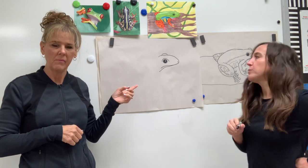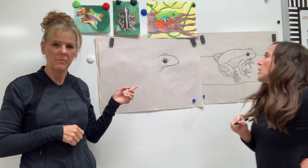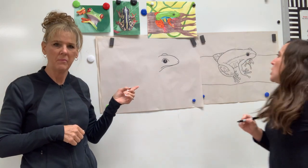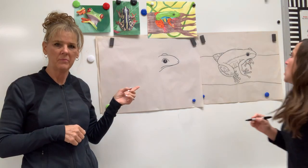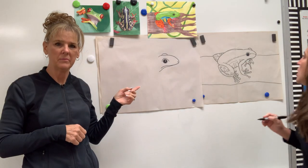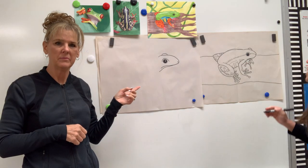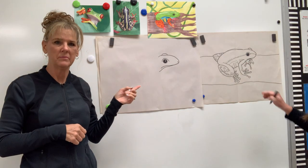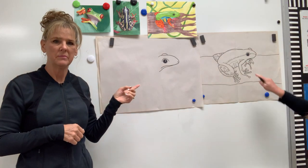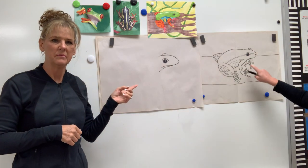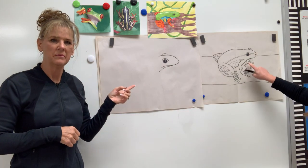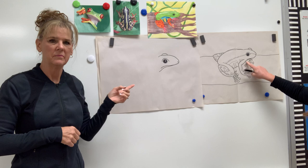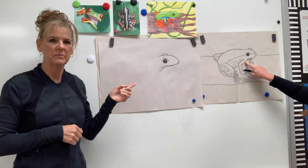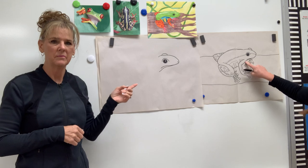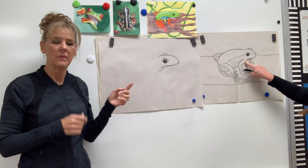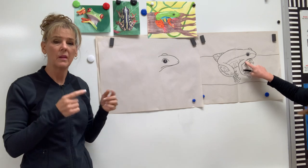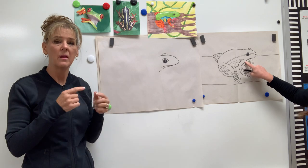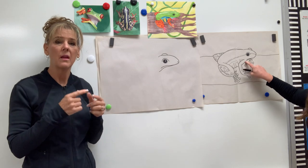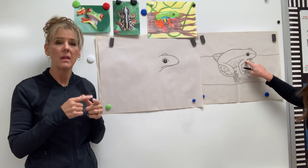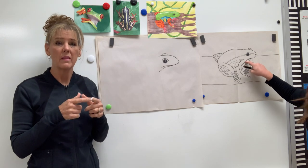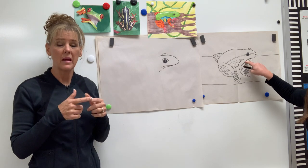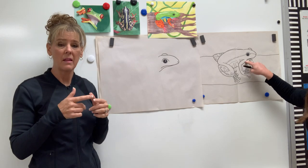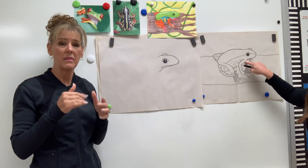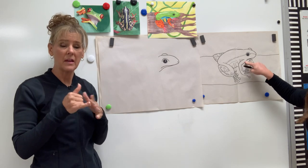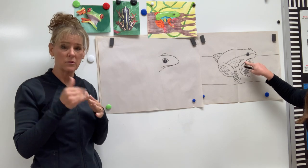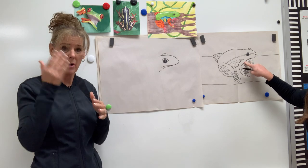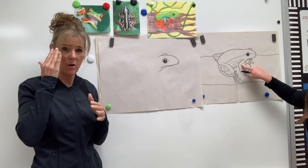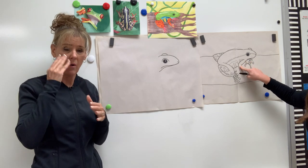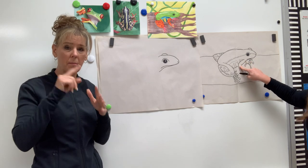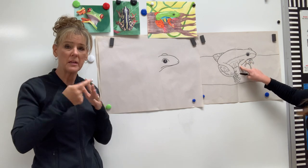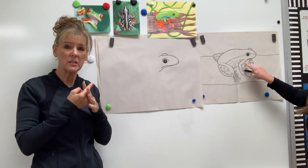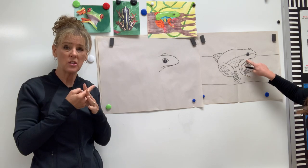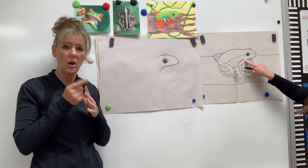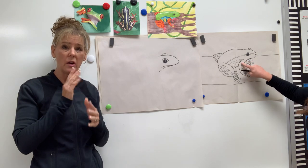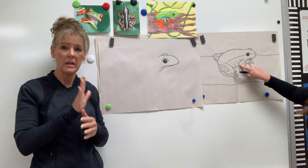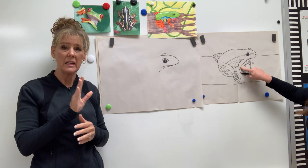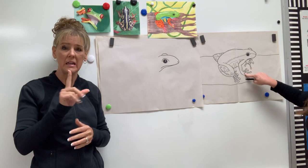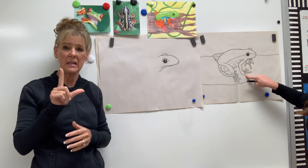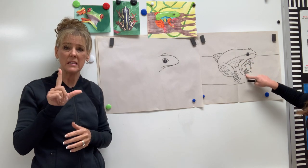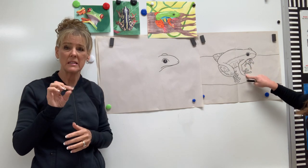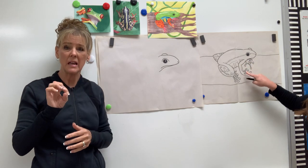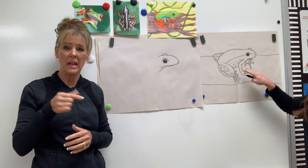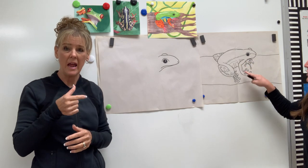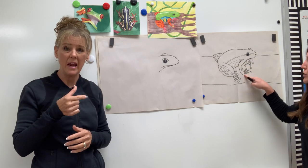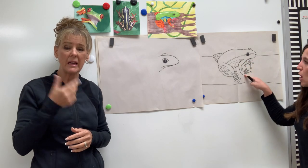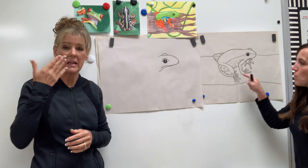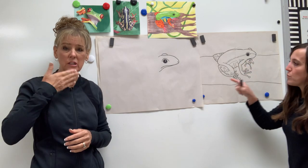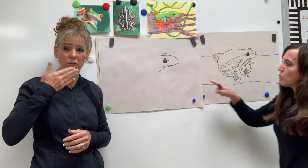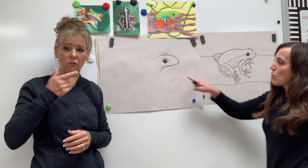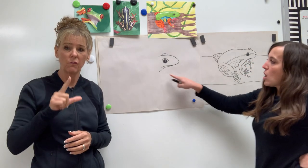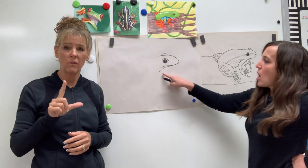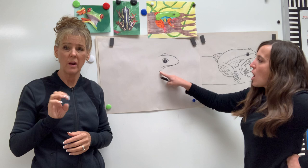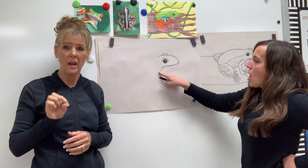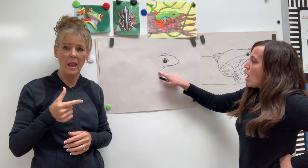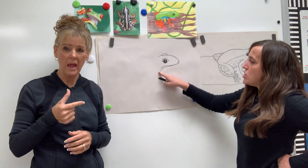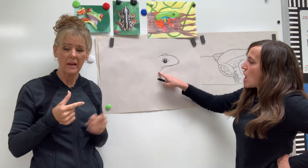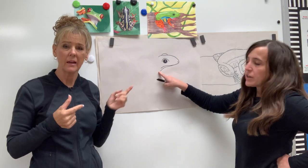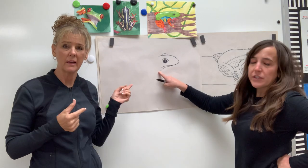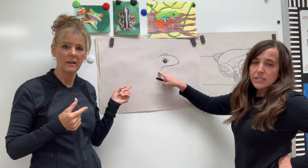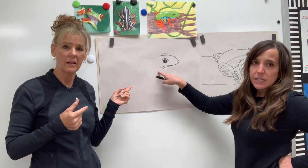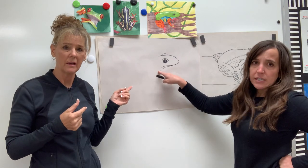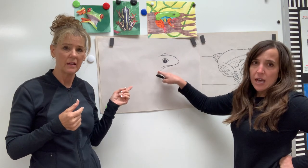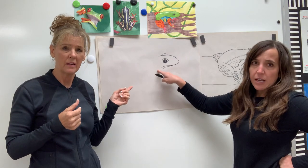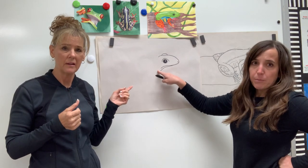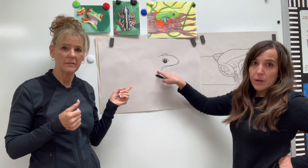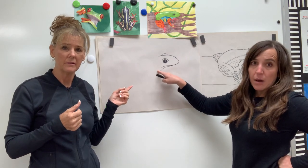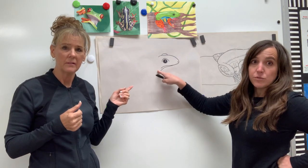back. Then that's where I know I'm gonna start his leg, his front leg. So, not